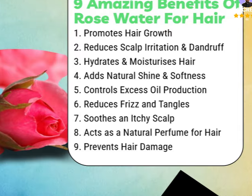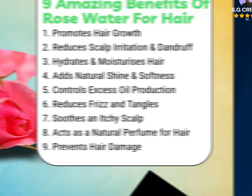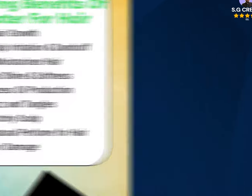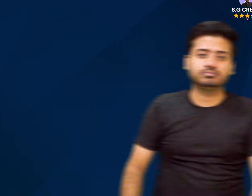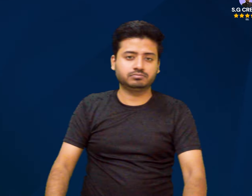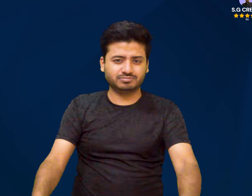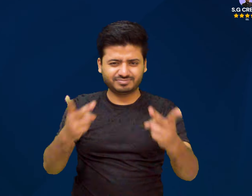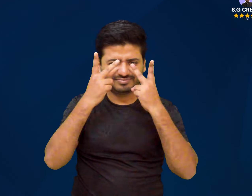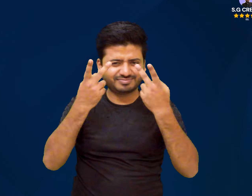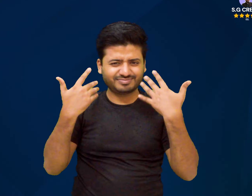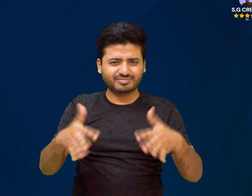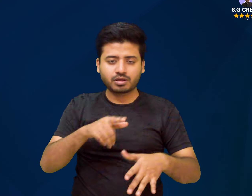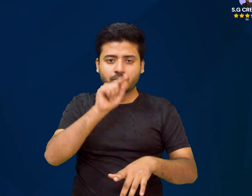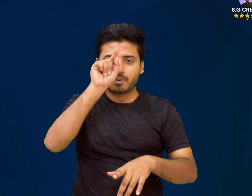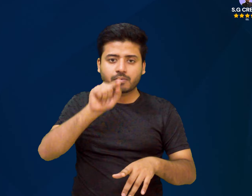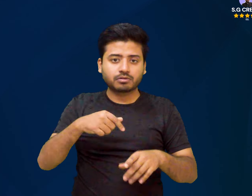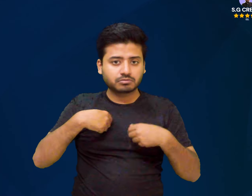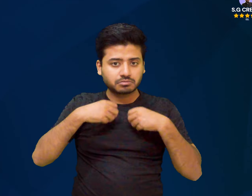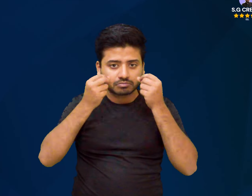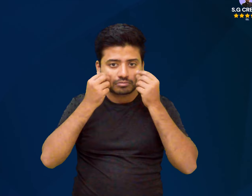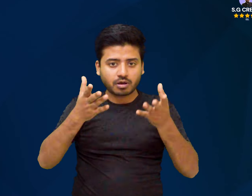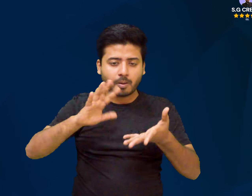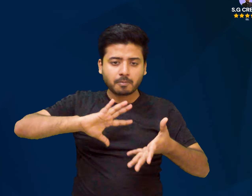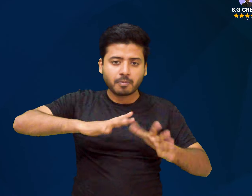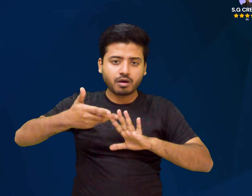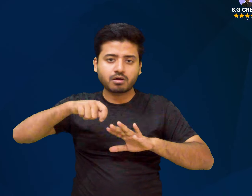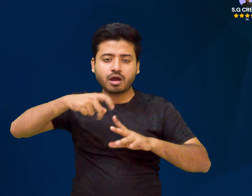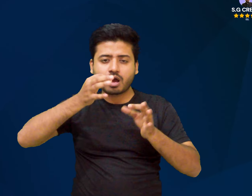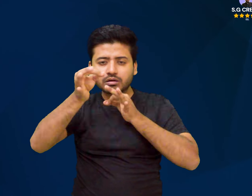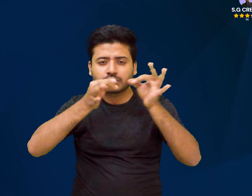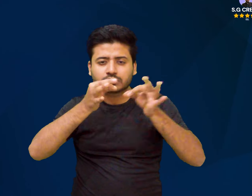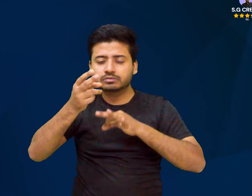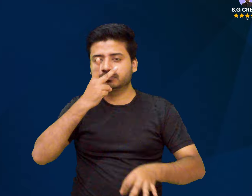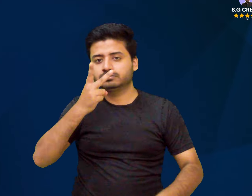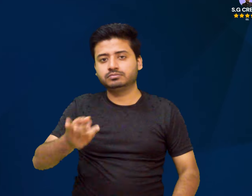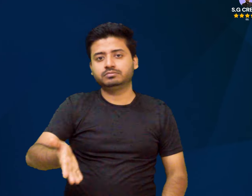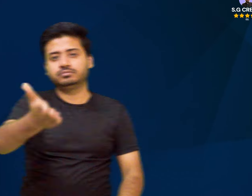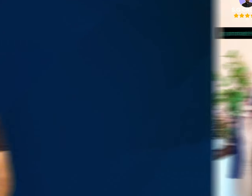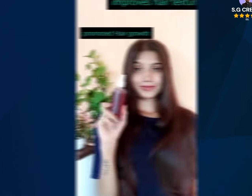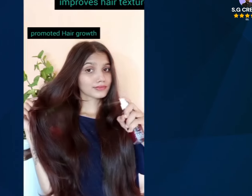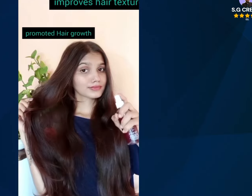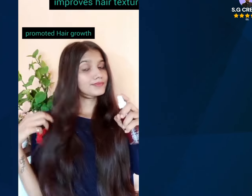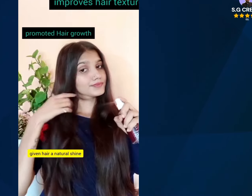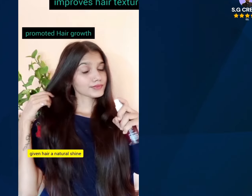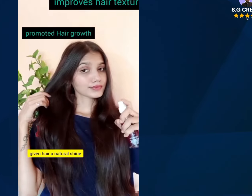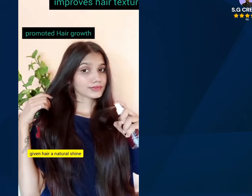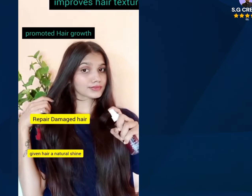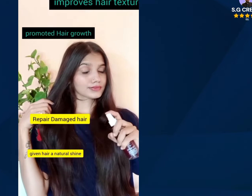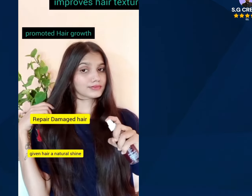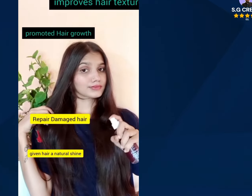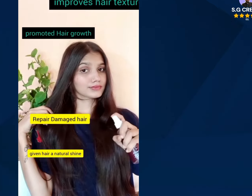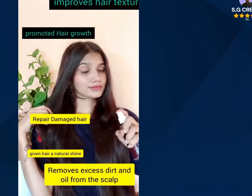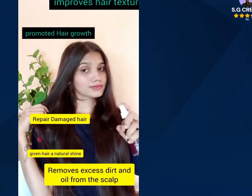steam distillation process, this product can help hydrate and balance your scalp's pH. Available from retailers like